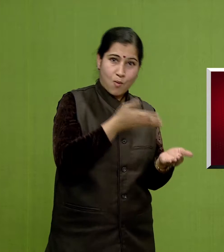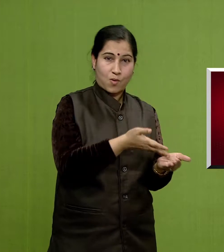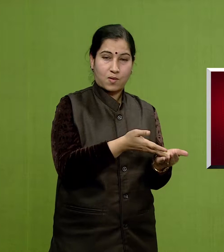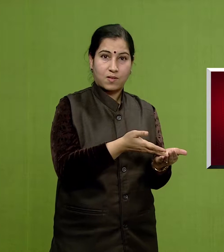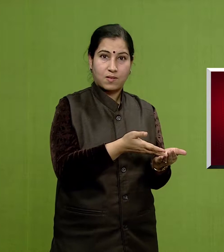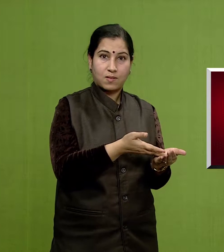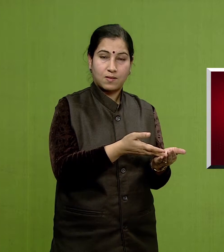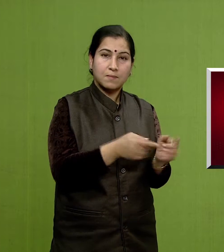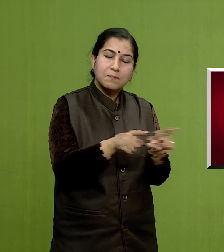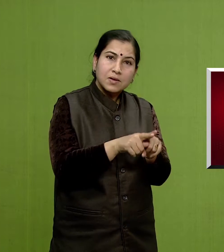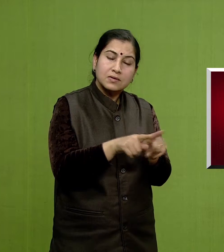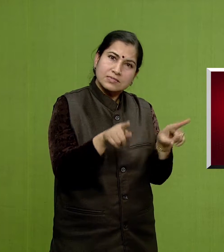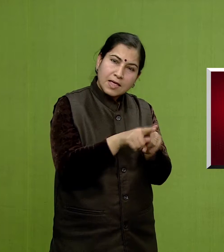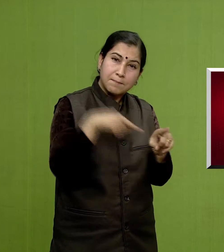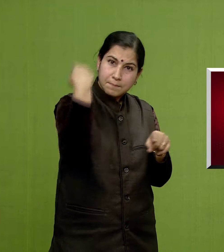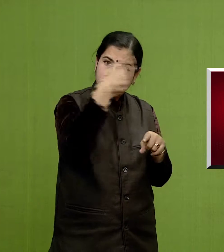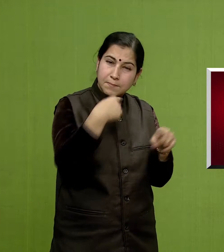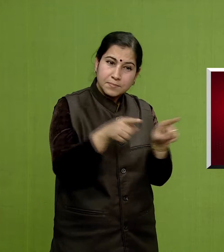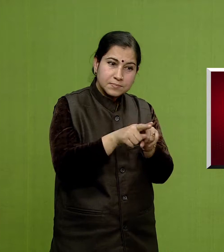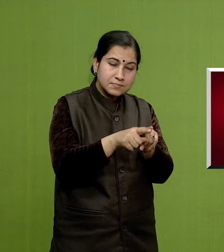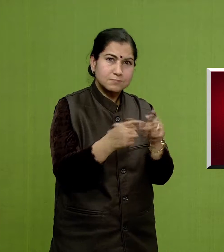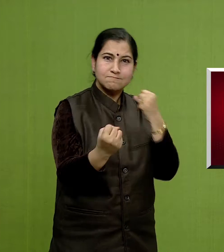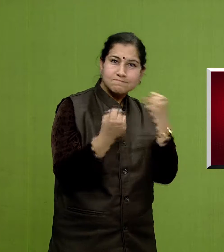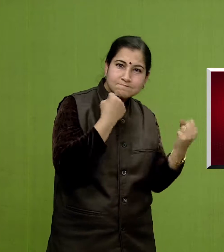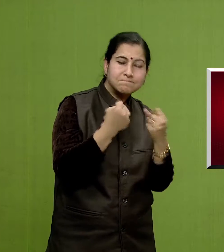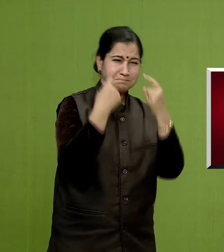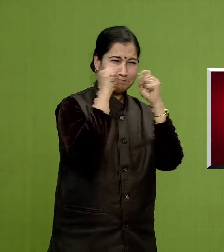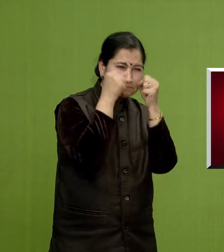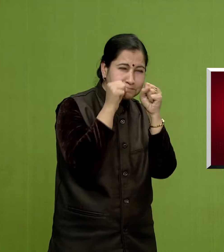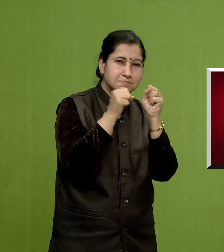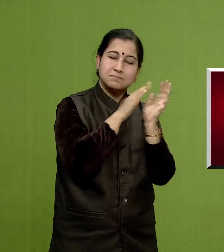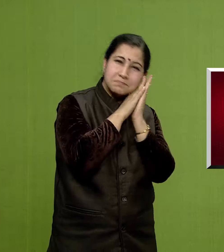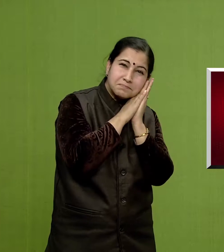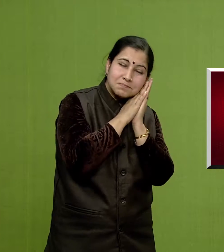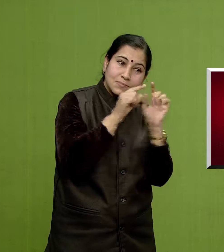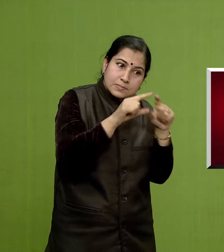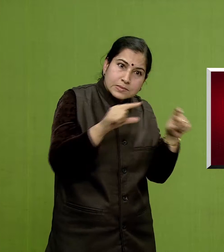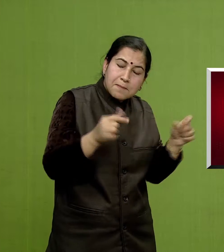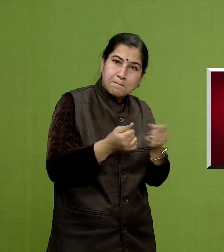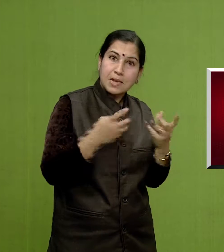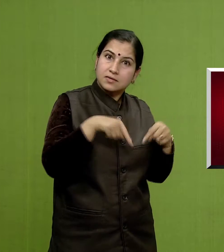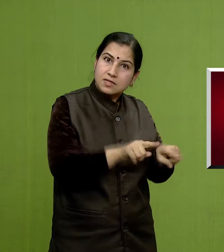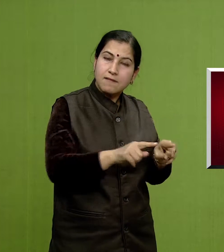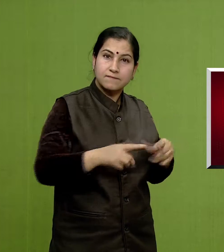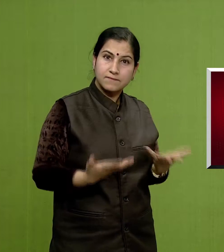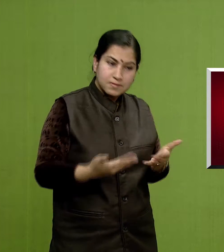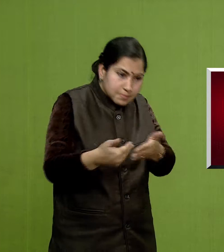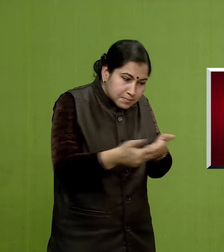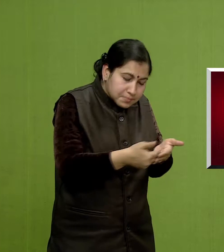small, she was capable of doing many things on her own,